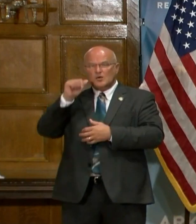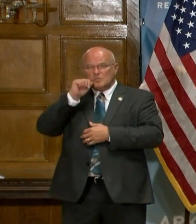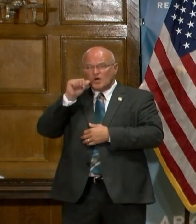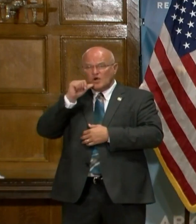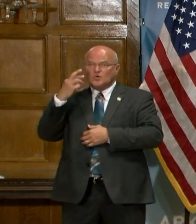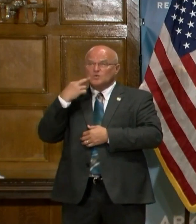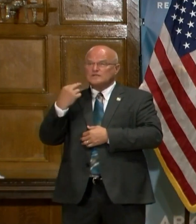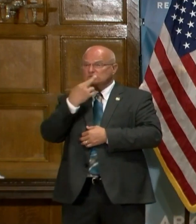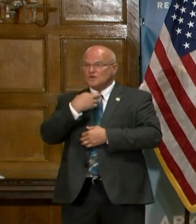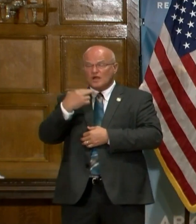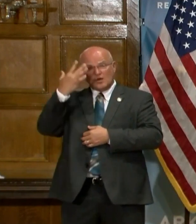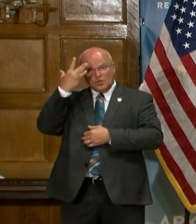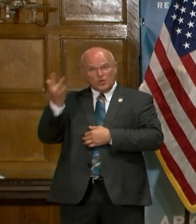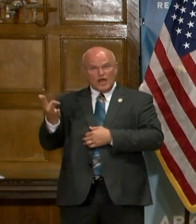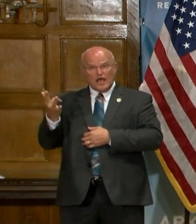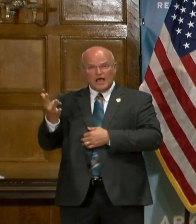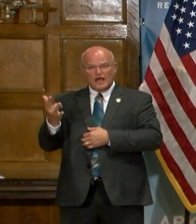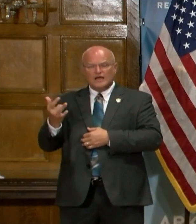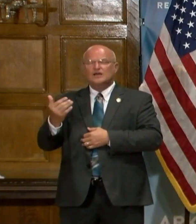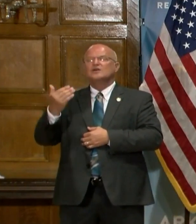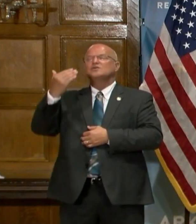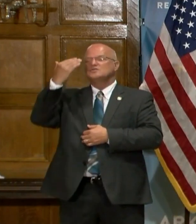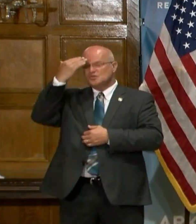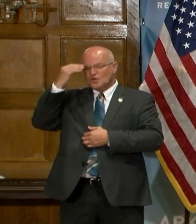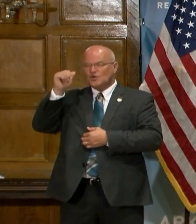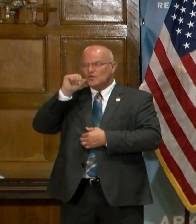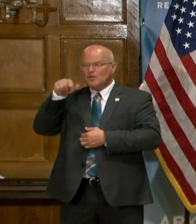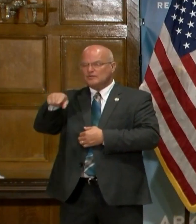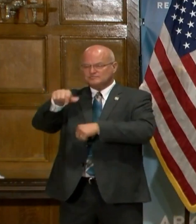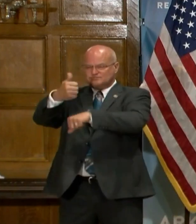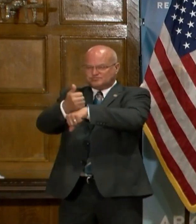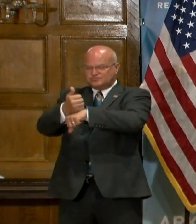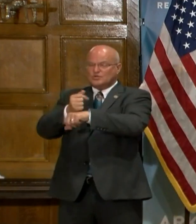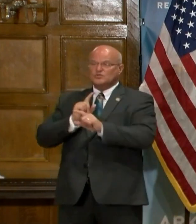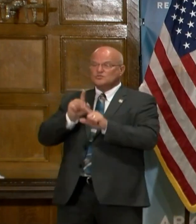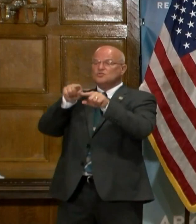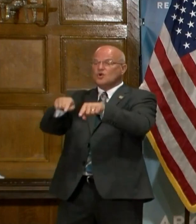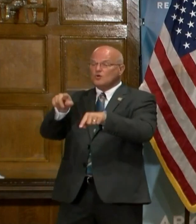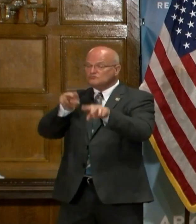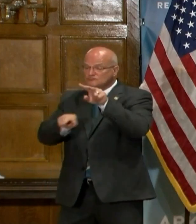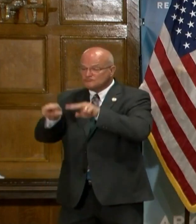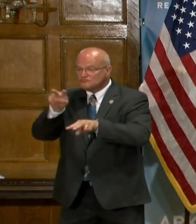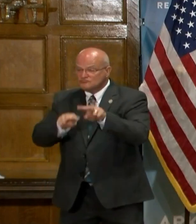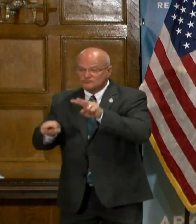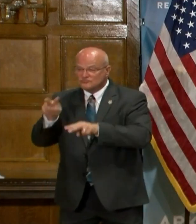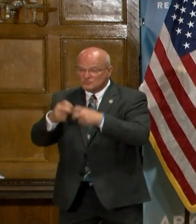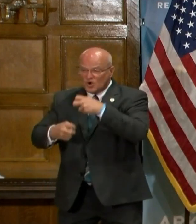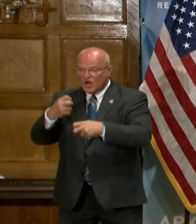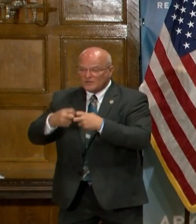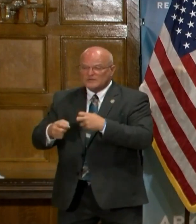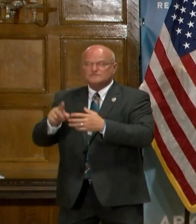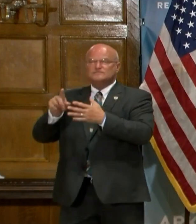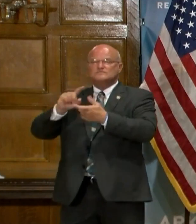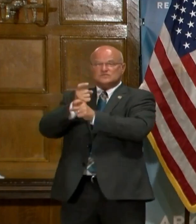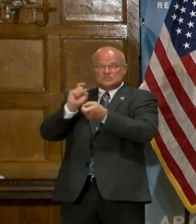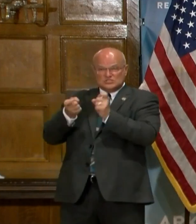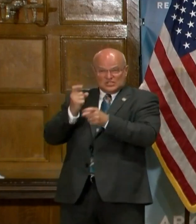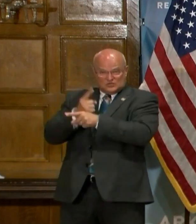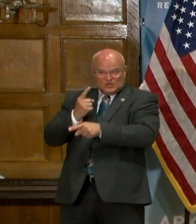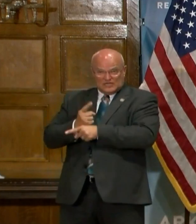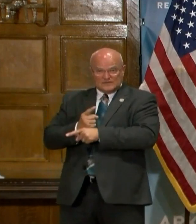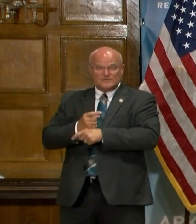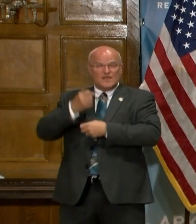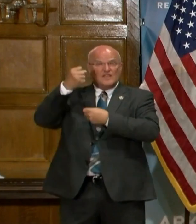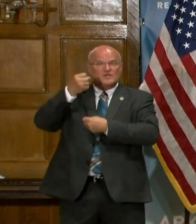bar or a restaurant, because you know where that bar is, you know where that restaurant, you can go to there, see if there's ongoing issues, and you can correct those.